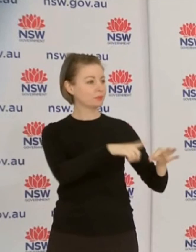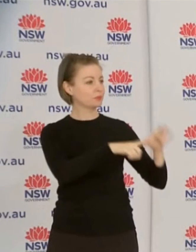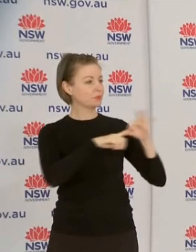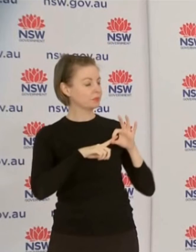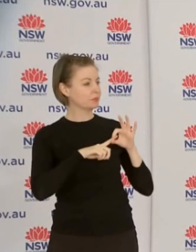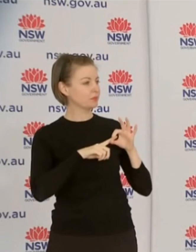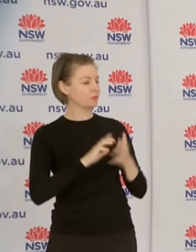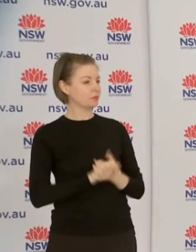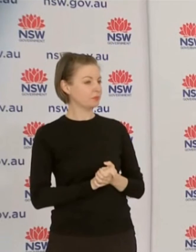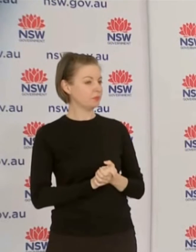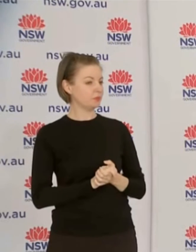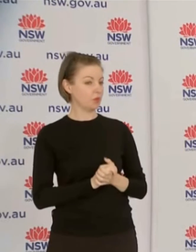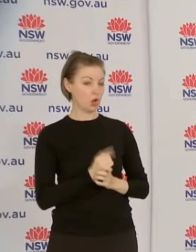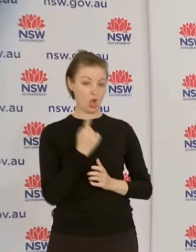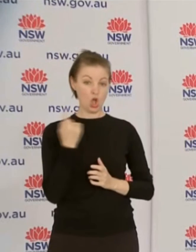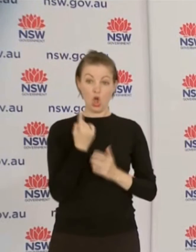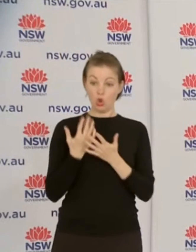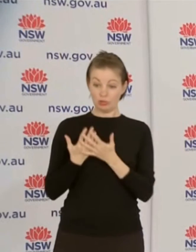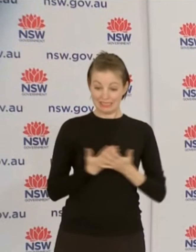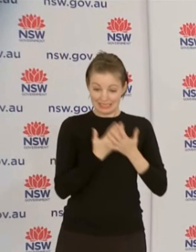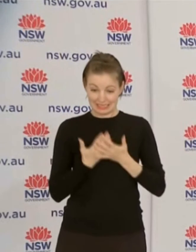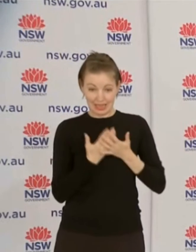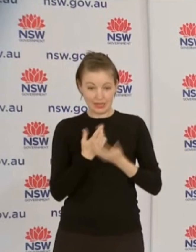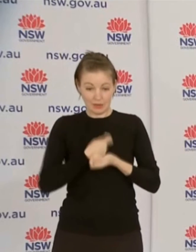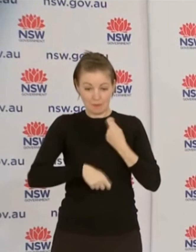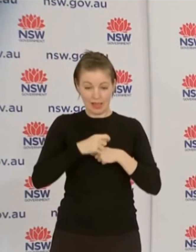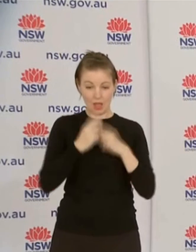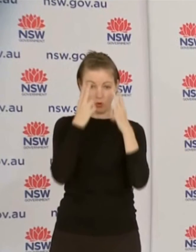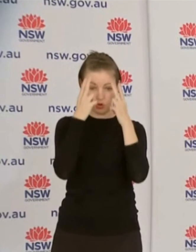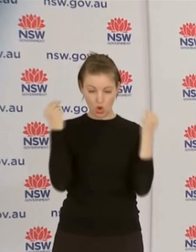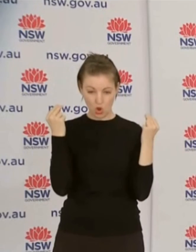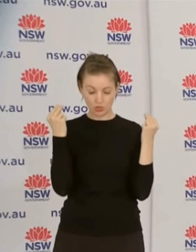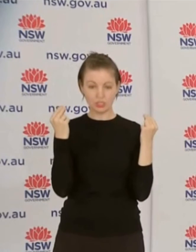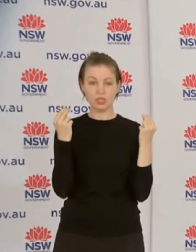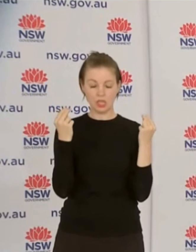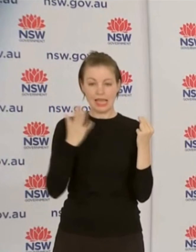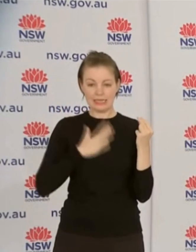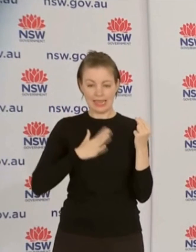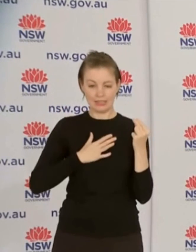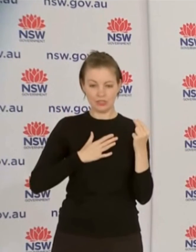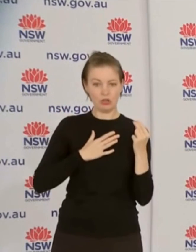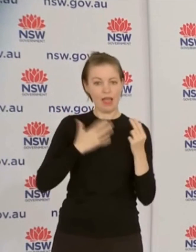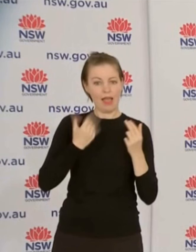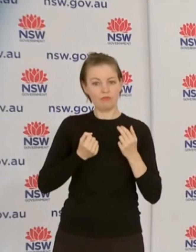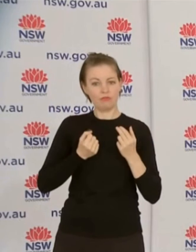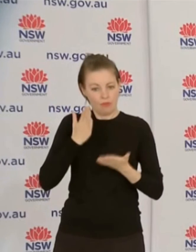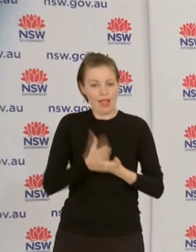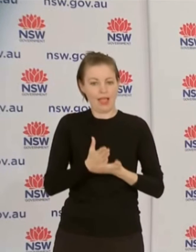placements delayed or cancelled. Obviously, we're trying to get as many nurses into the system. Can we do something to